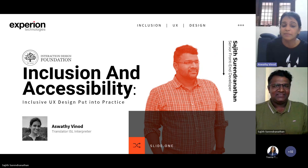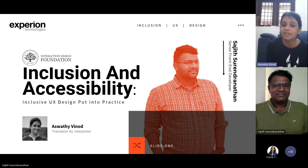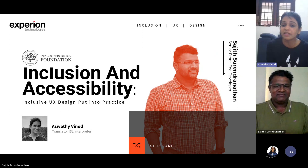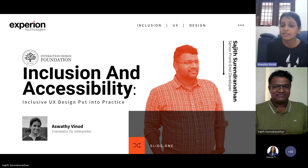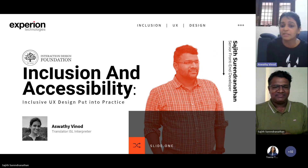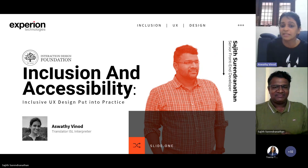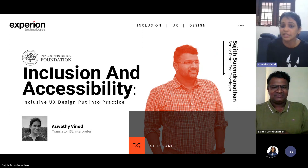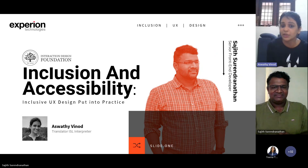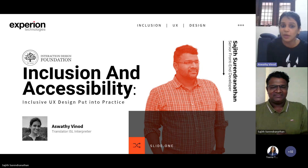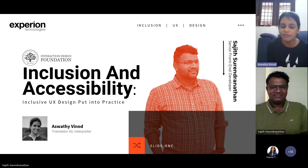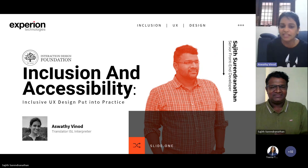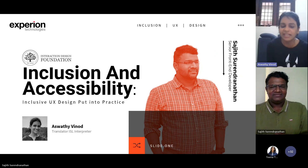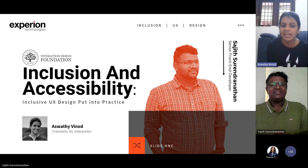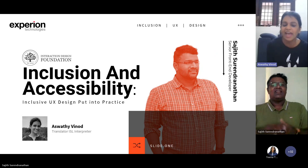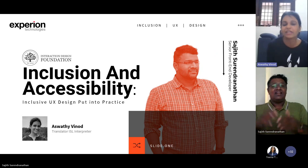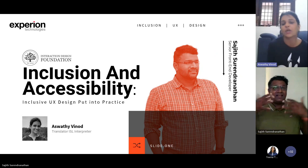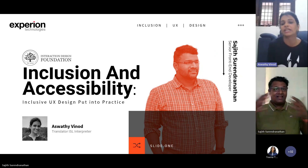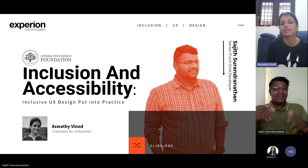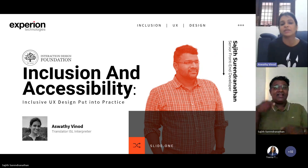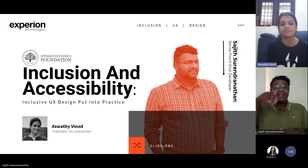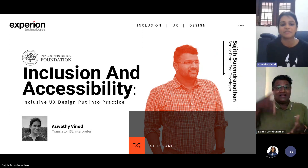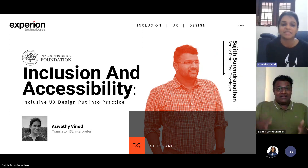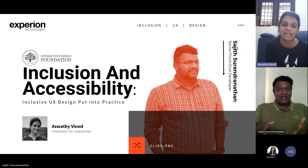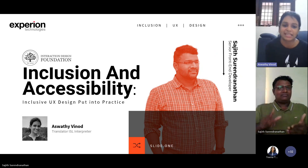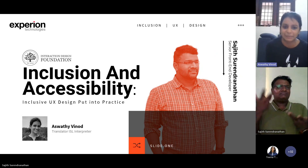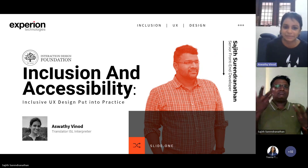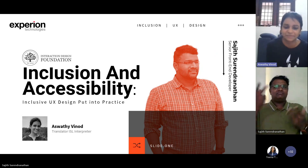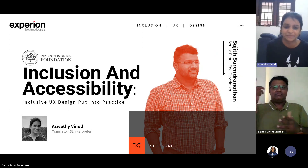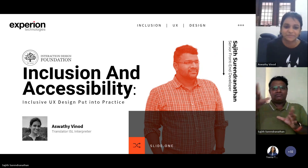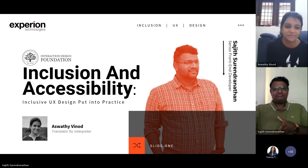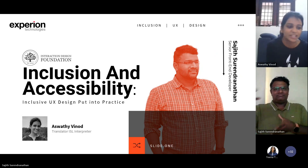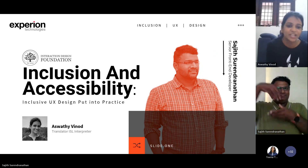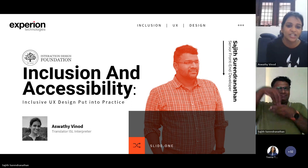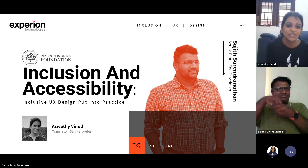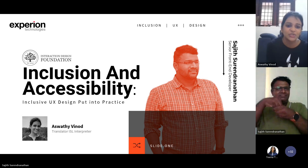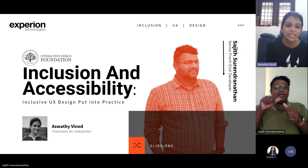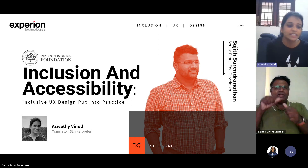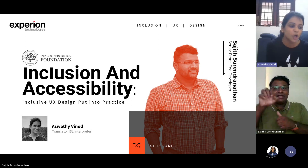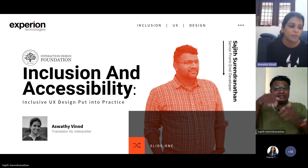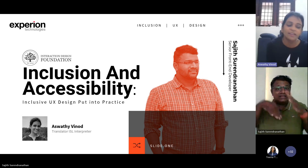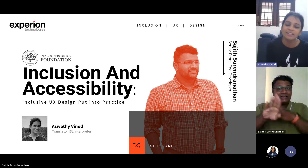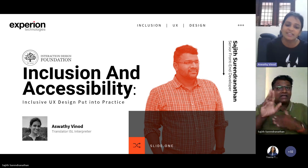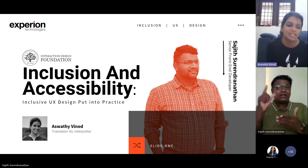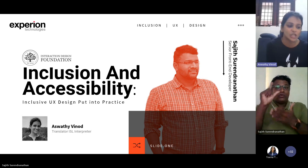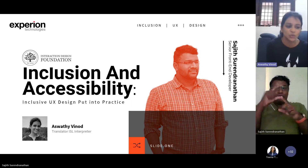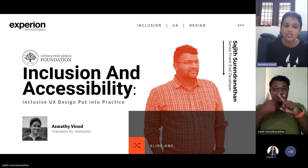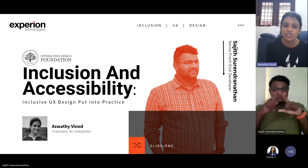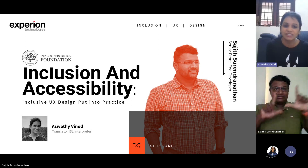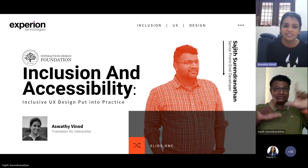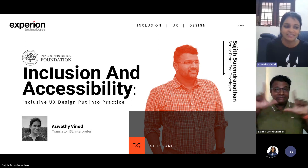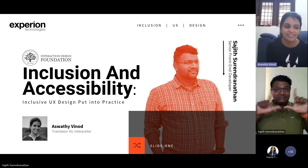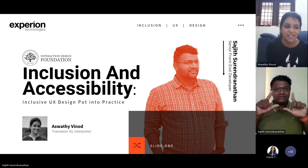or something that they do every day, and accordingly we give them a sign name. Today the topic is